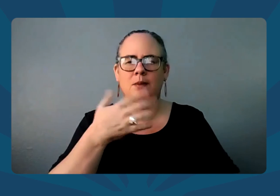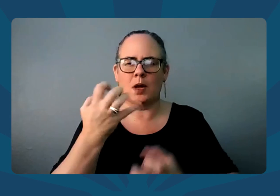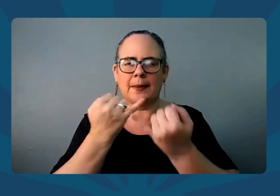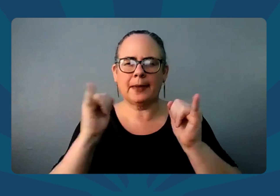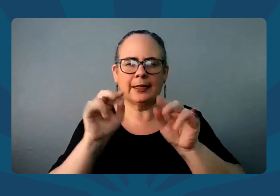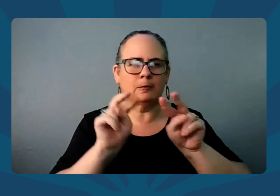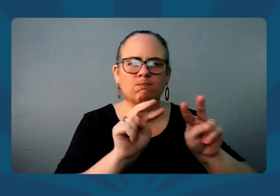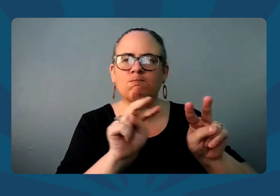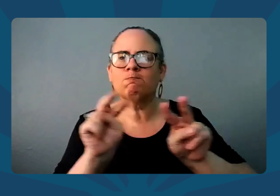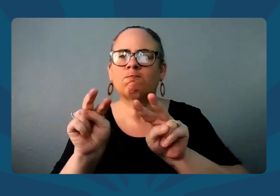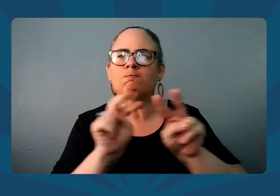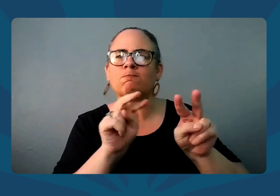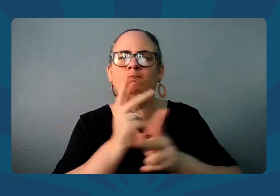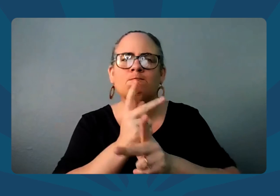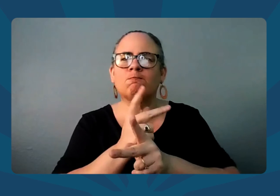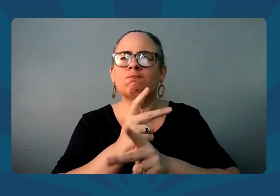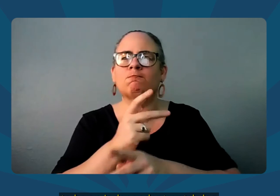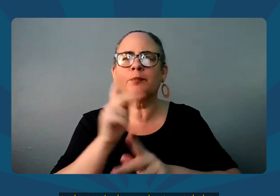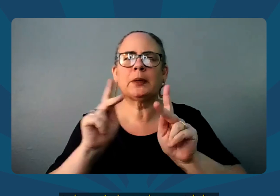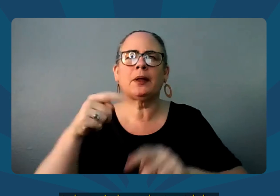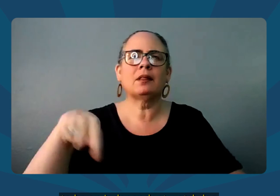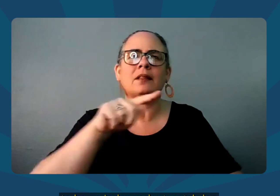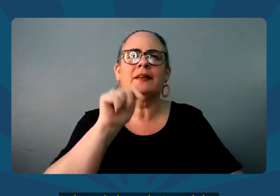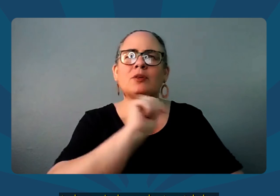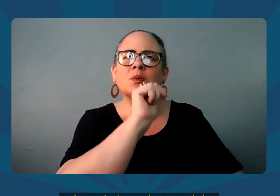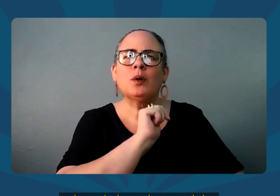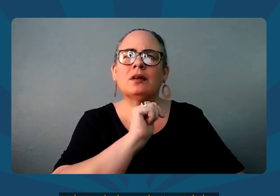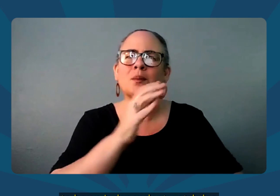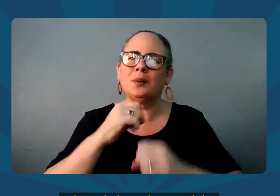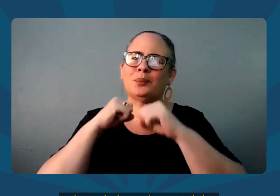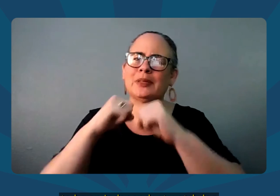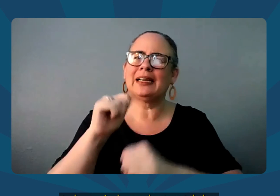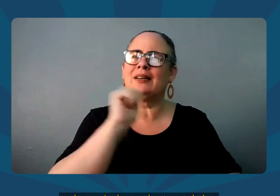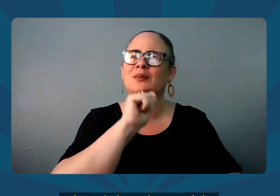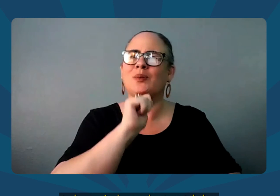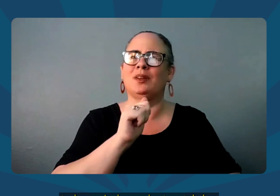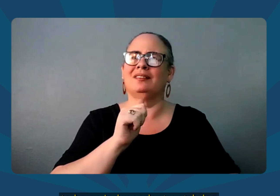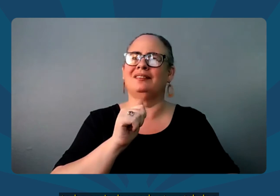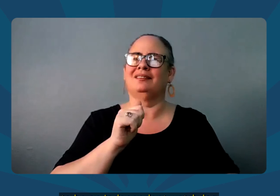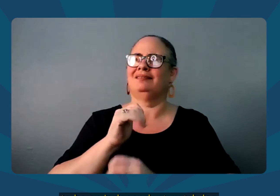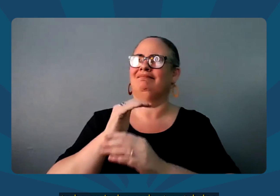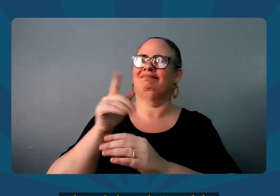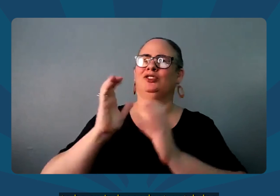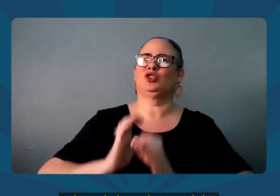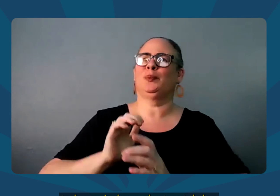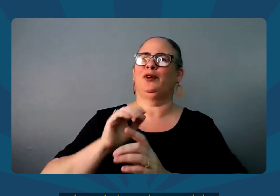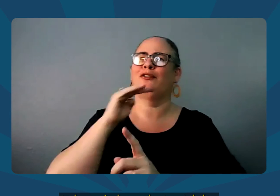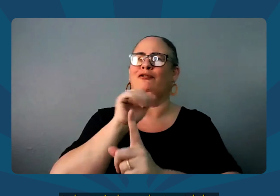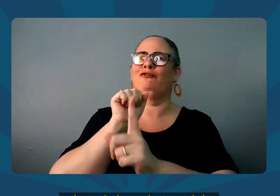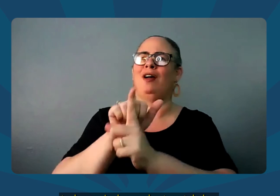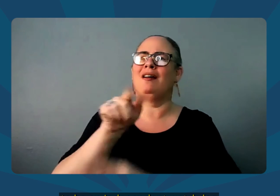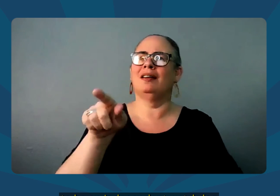I am running for Attorney General to be an independent watchdog for the people of Arizona,